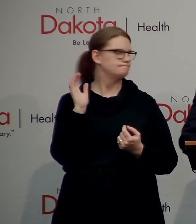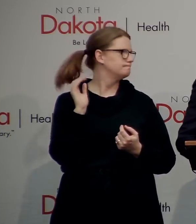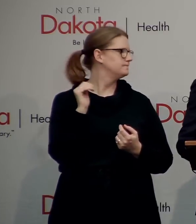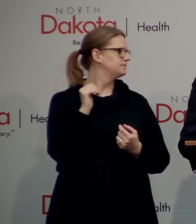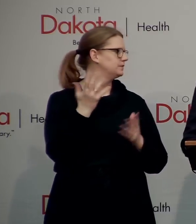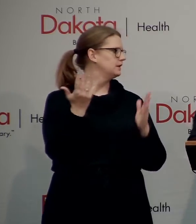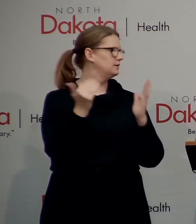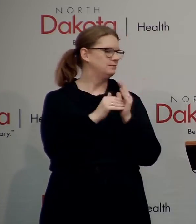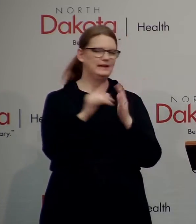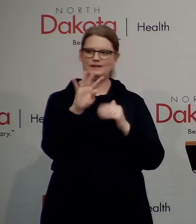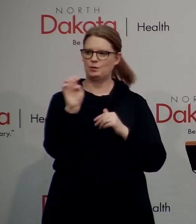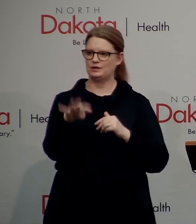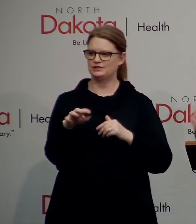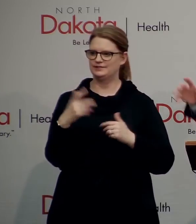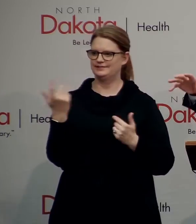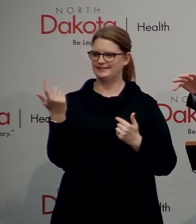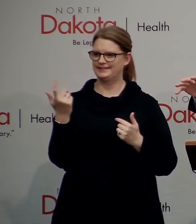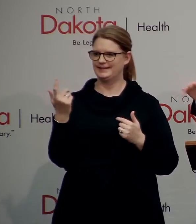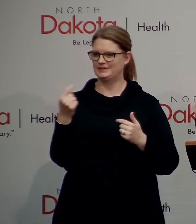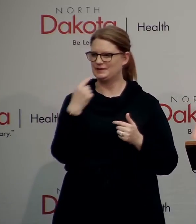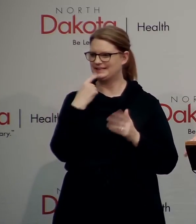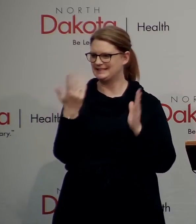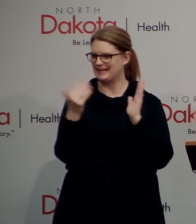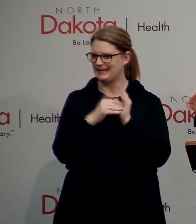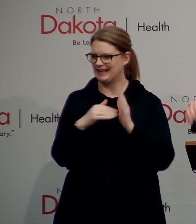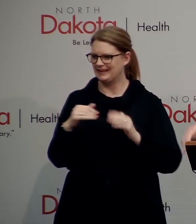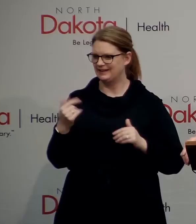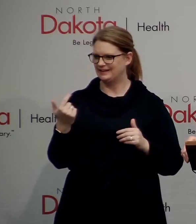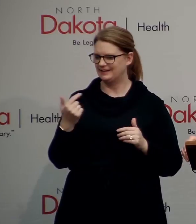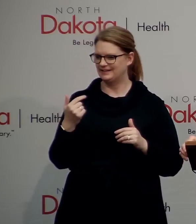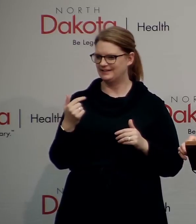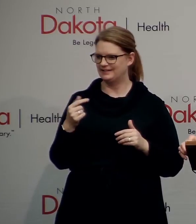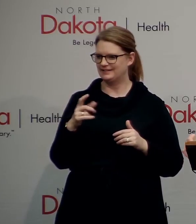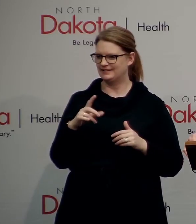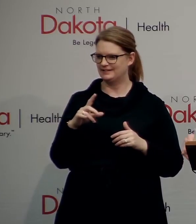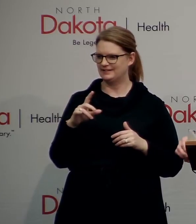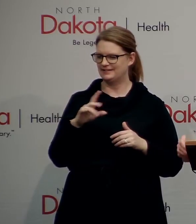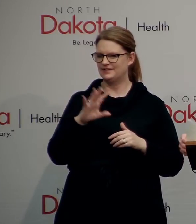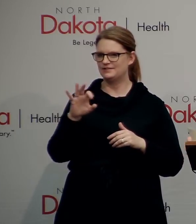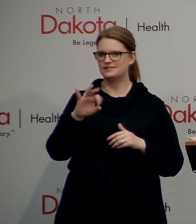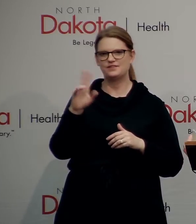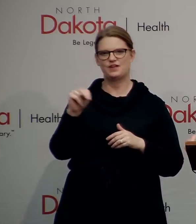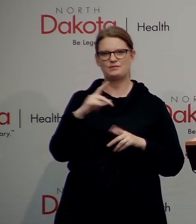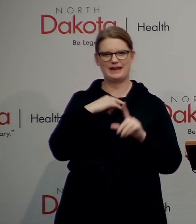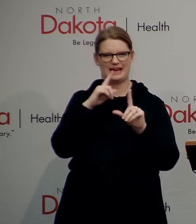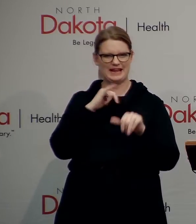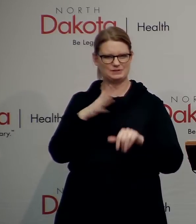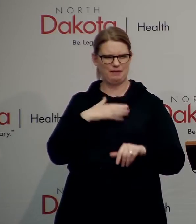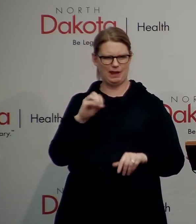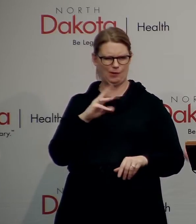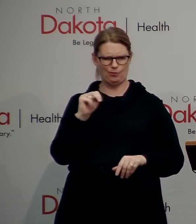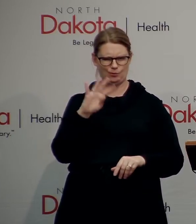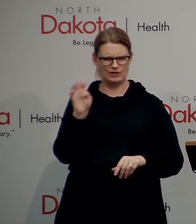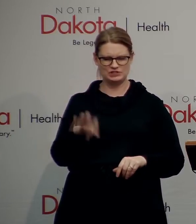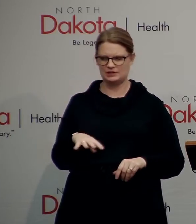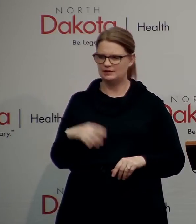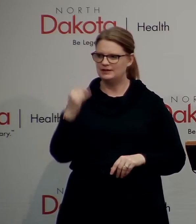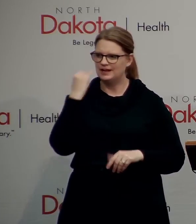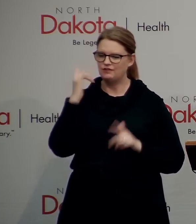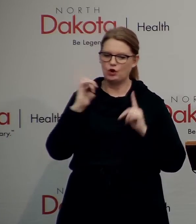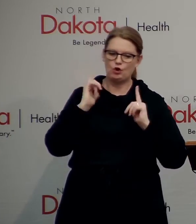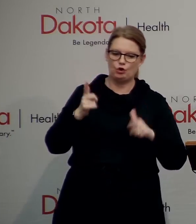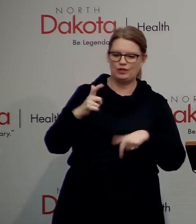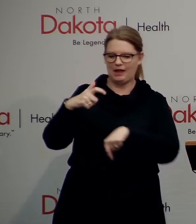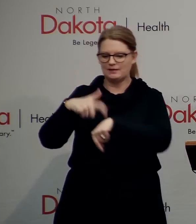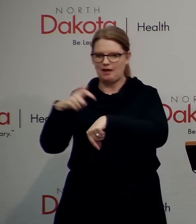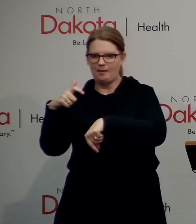thank you. Repeating the question, you want to say it again? So it was more fun when I didn't have to, and I got to answer my own question, but it's a... You said if you're early, you're on